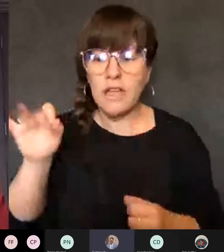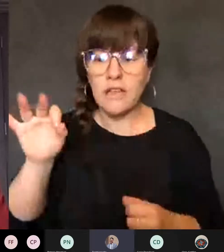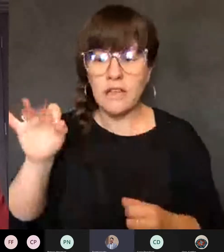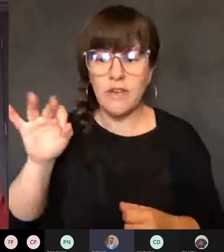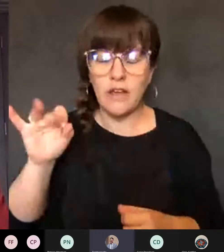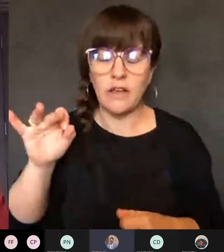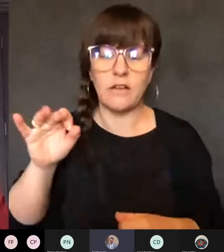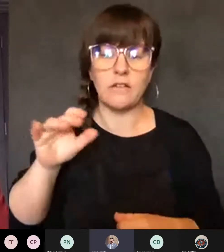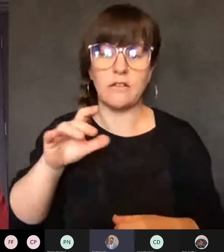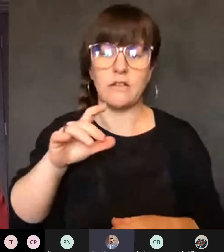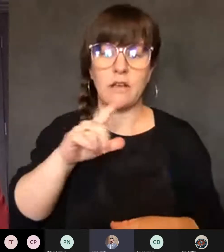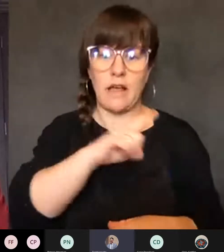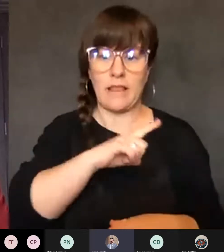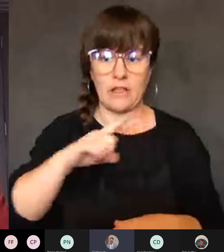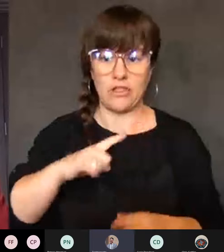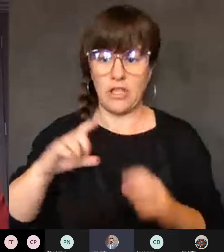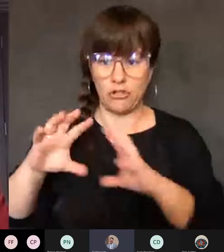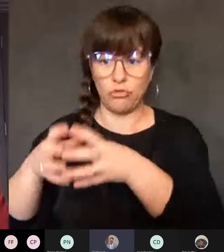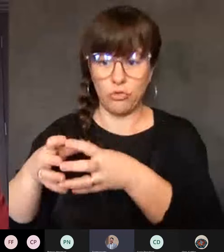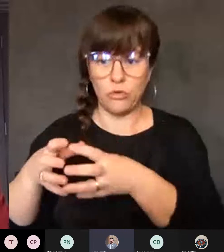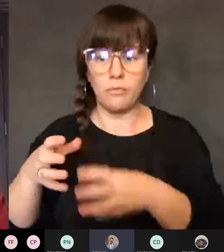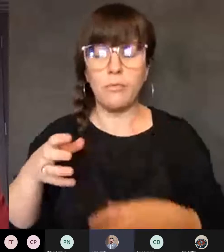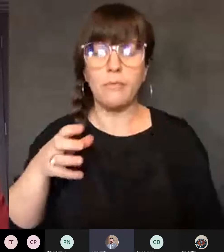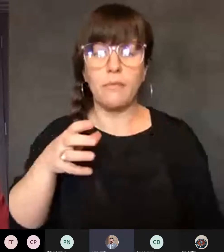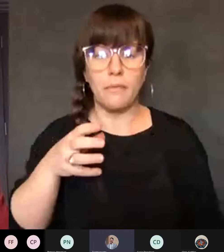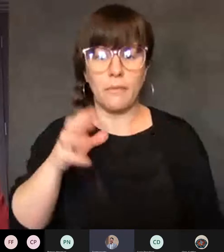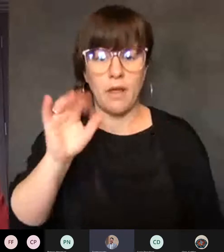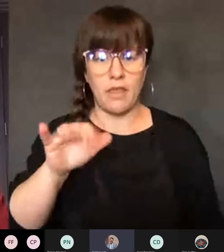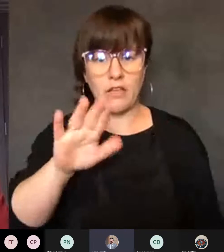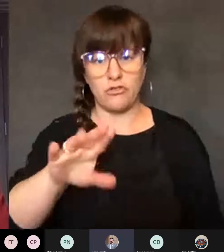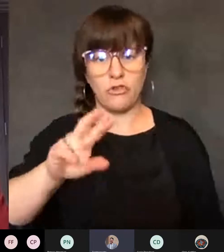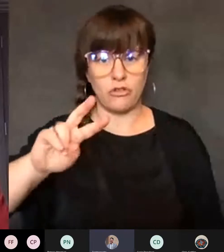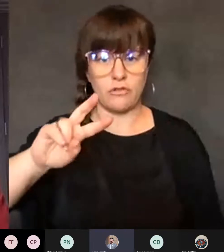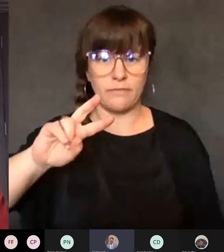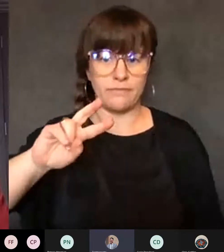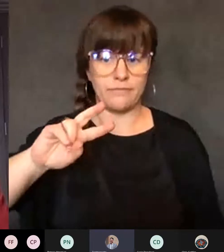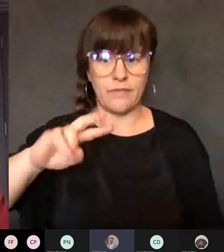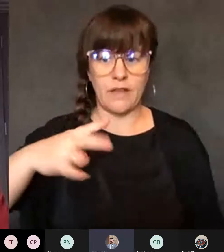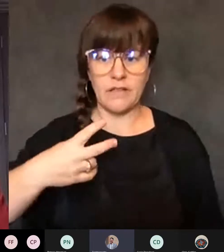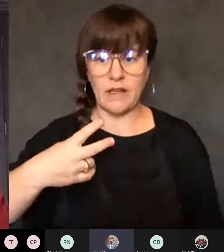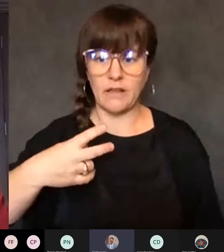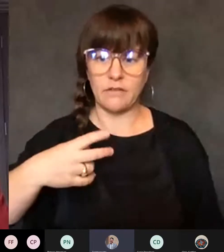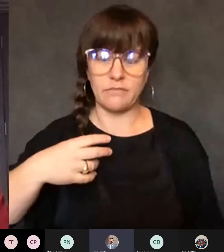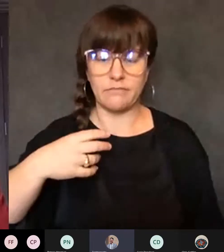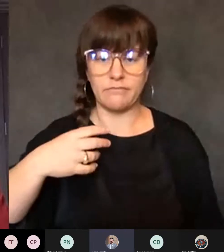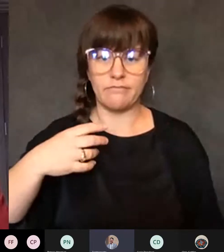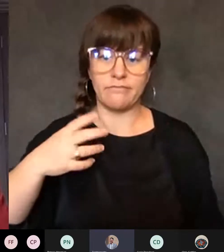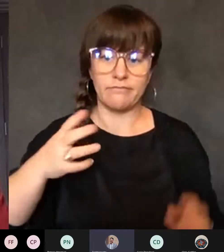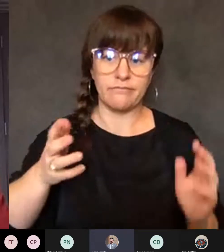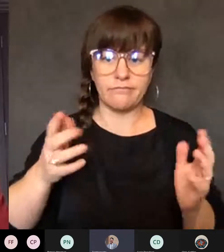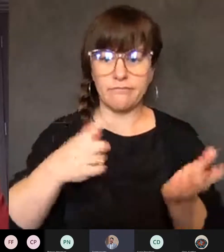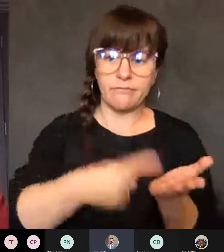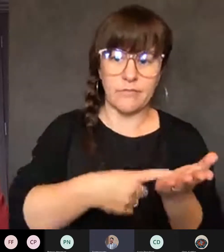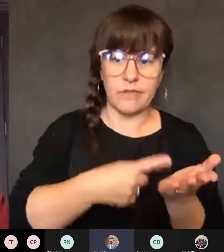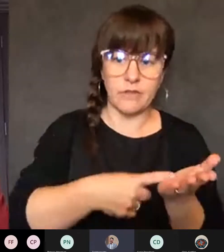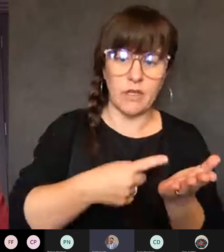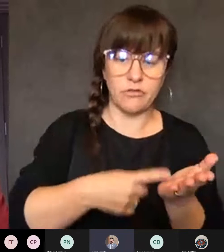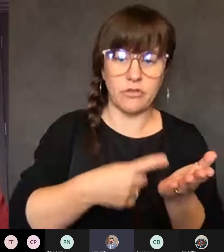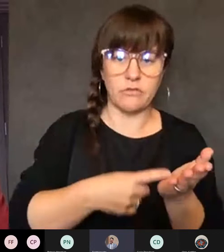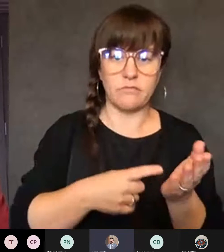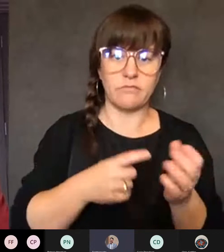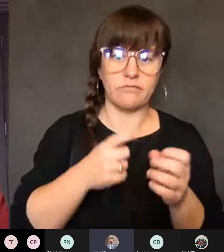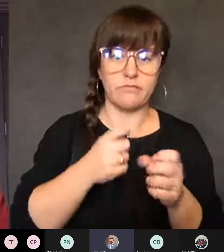anything kind of, I guess that would be your second kind of round, with them on an annual meeting type basis,